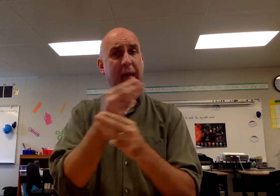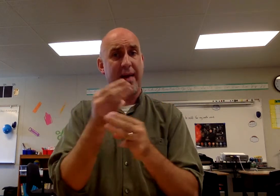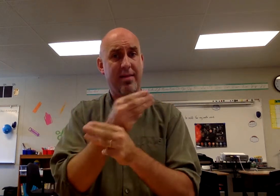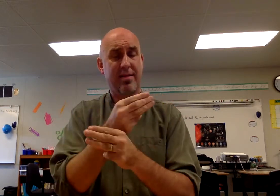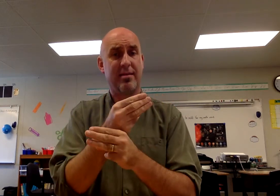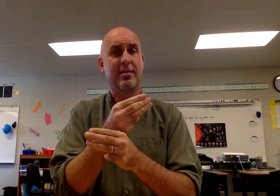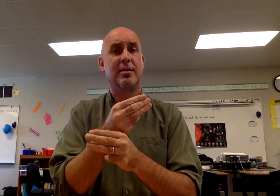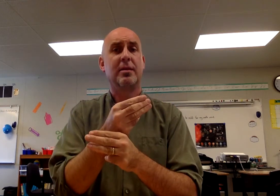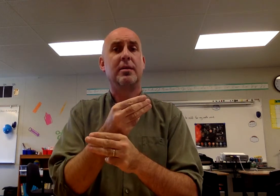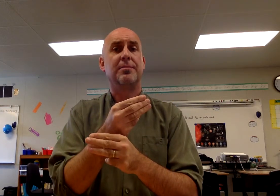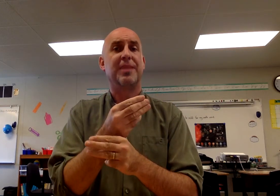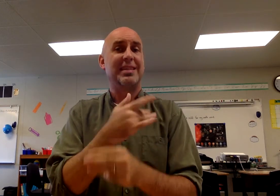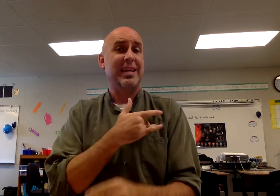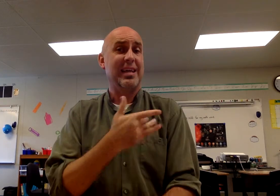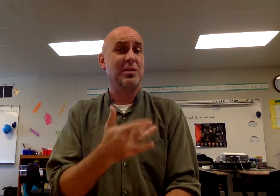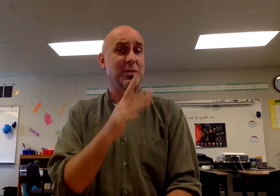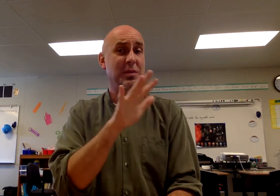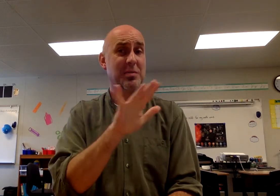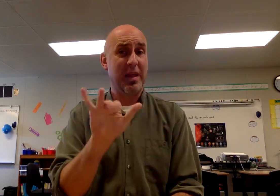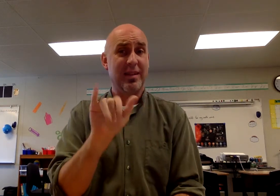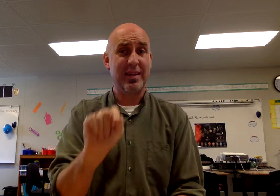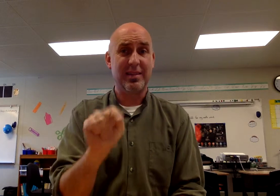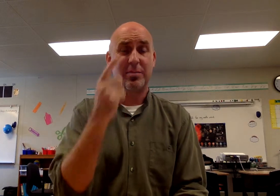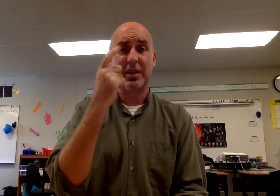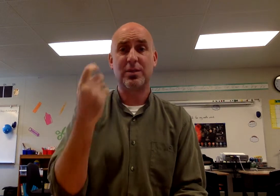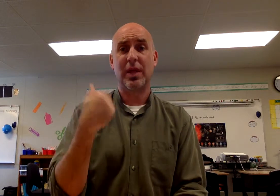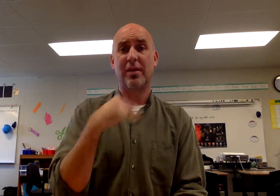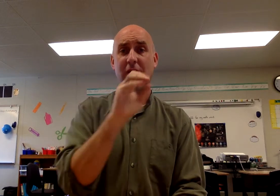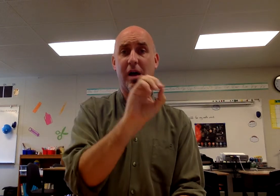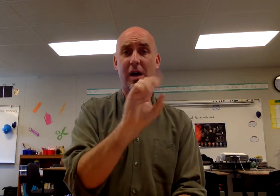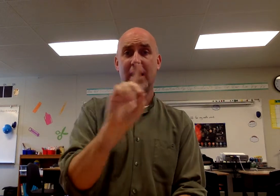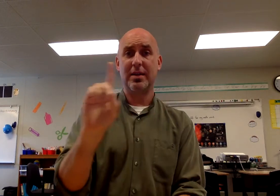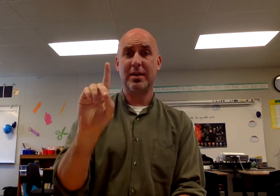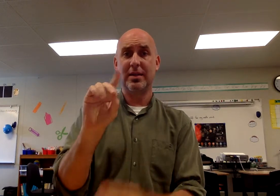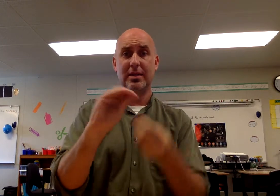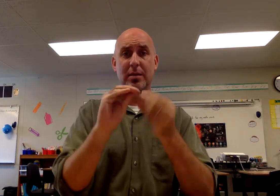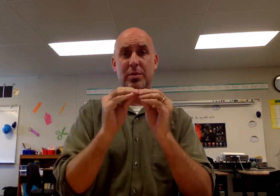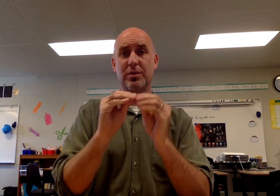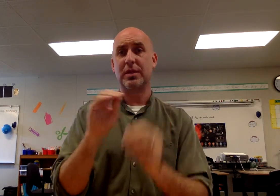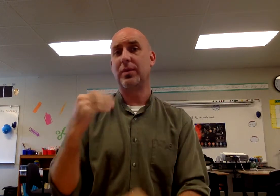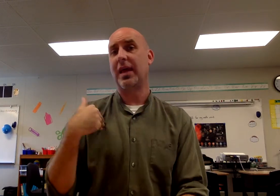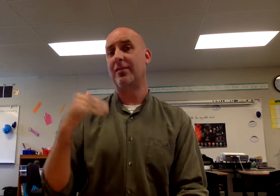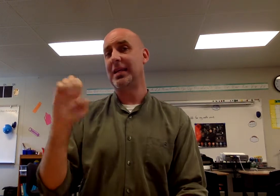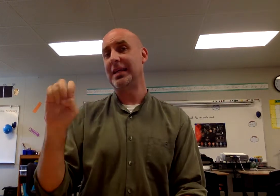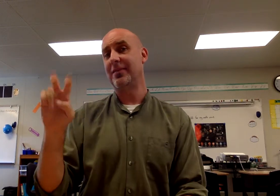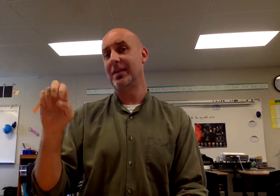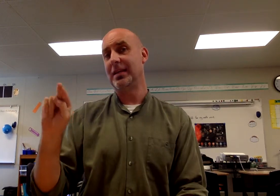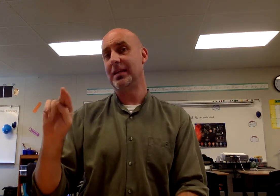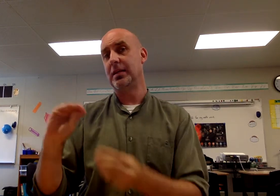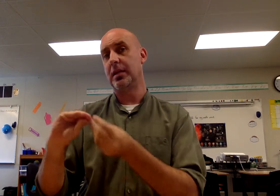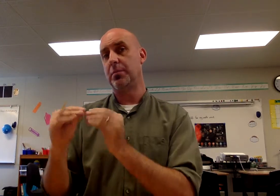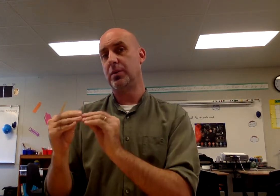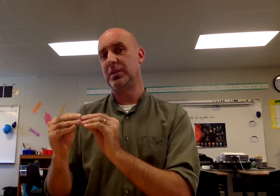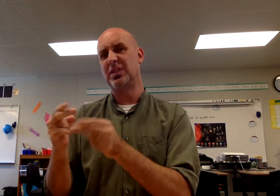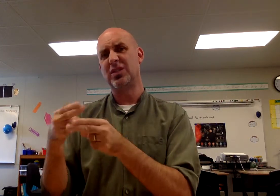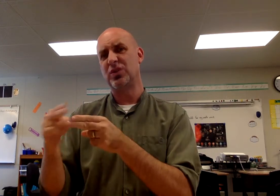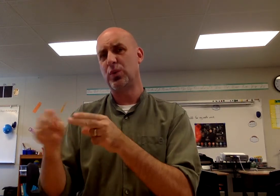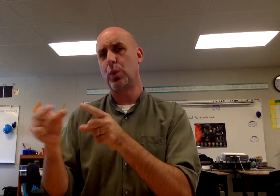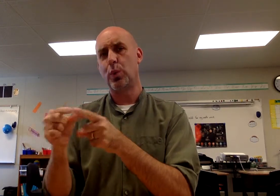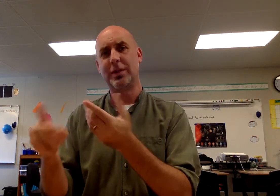math, I tend to spell it because we have odd numbers and we have even numbers. And it's such a short word, it's